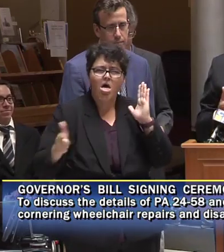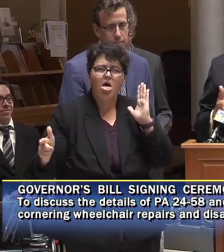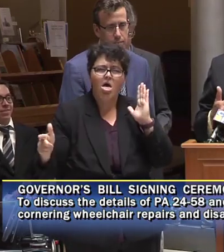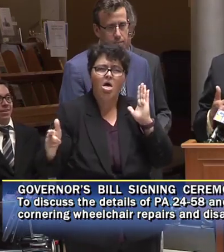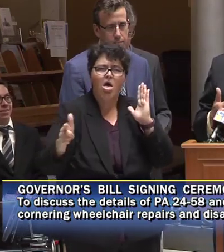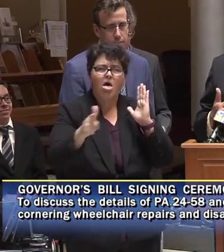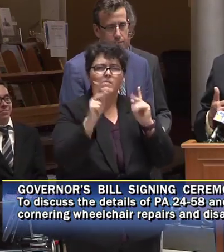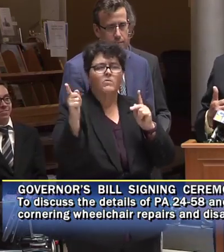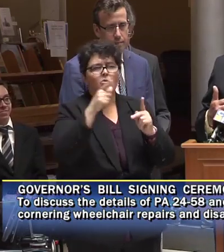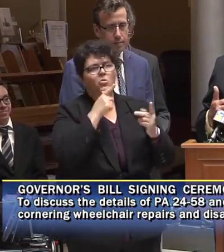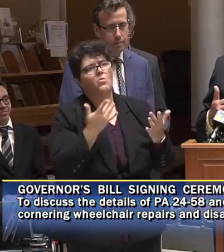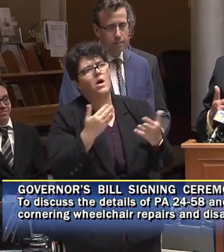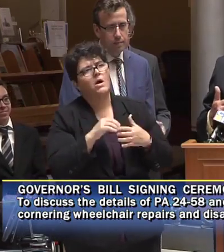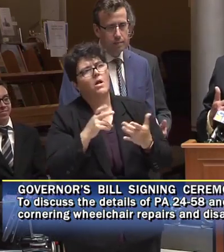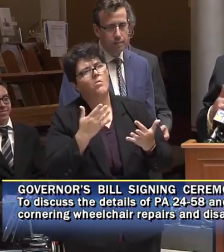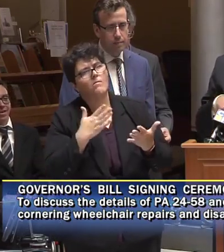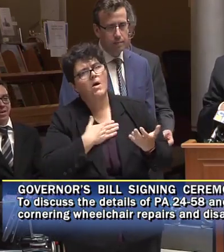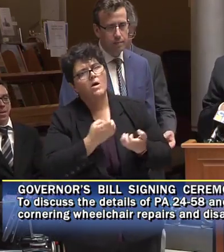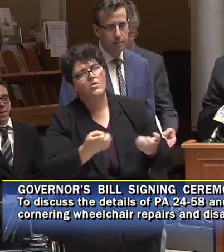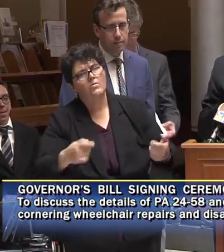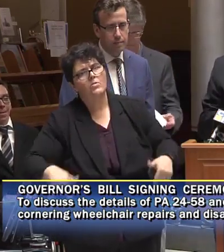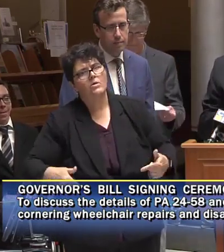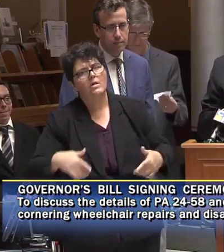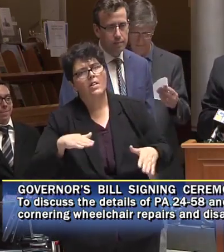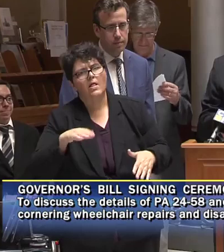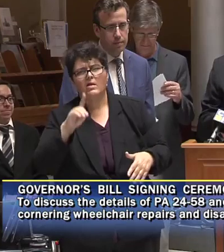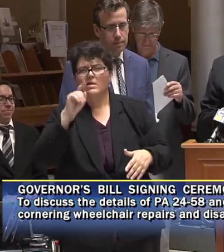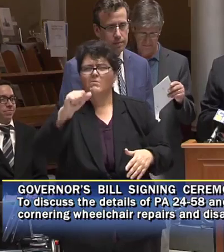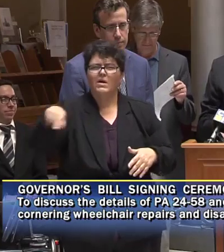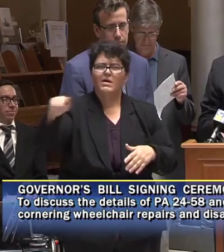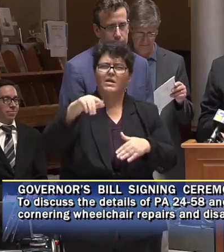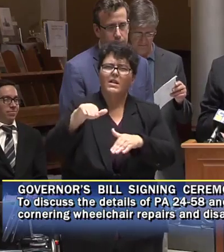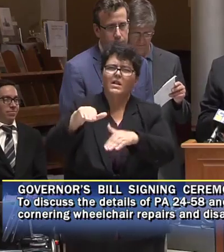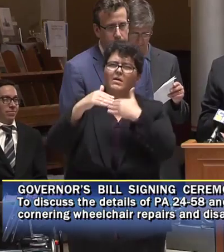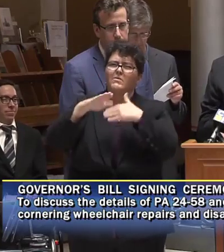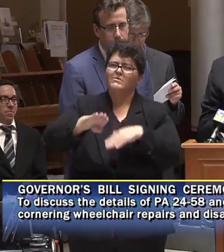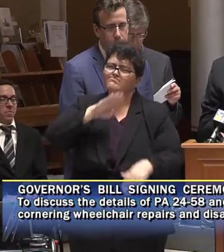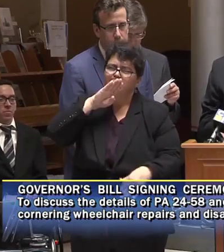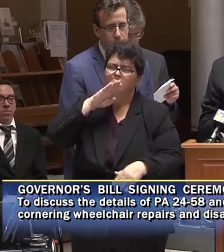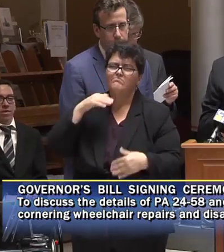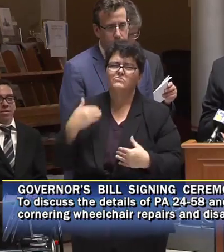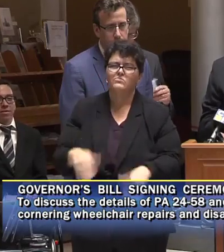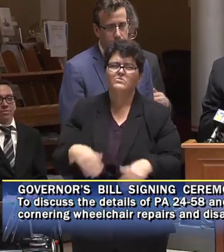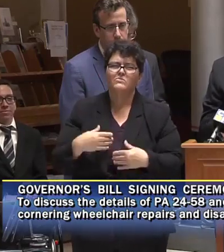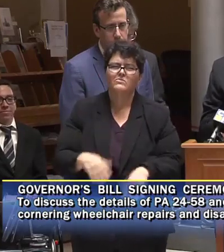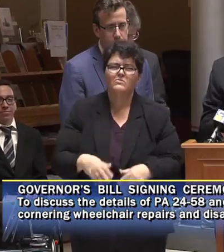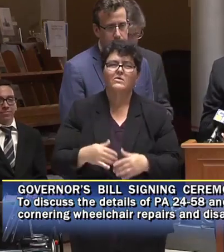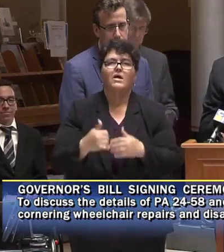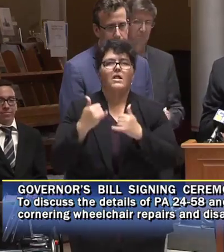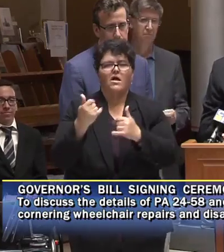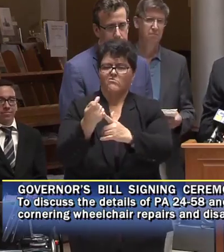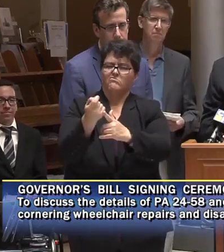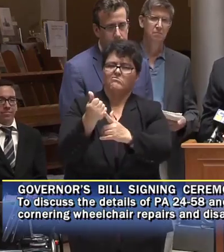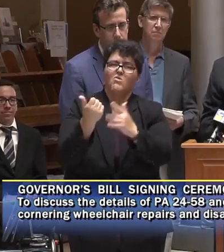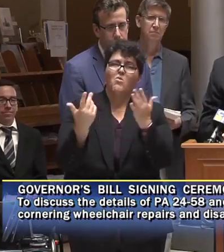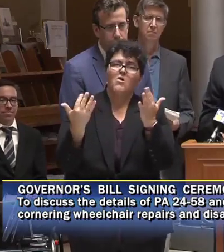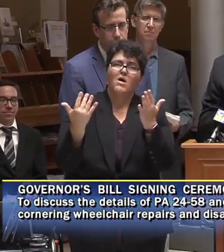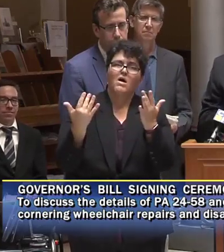mostly in the disability population. We're hoping that this eradicates a wait list rather quickly, because this one is pretty simple to